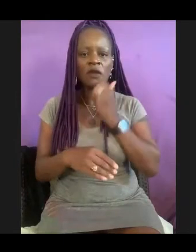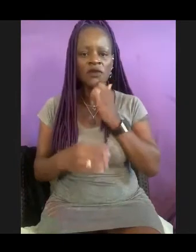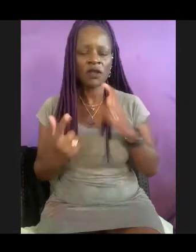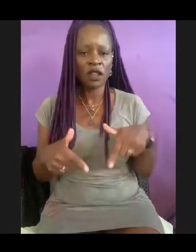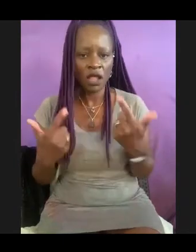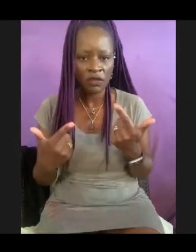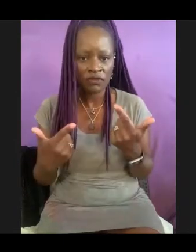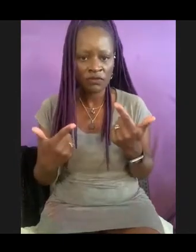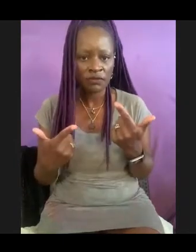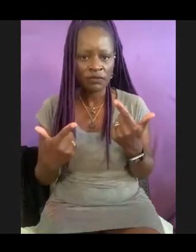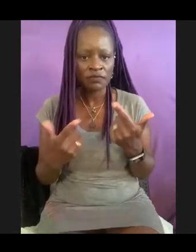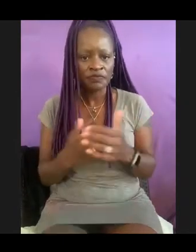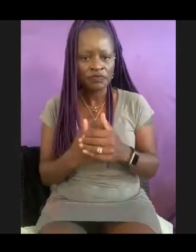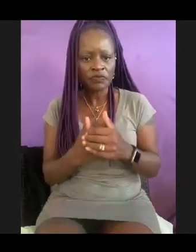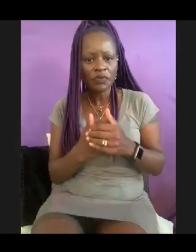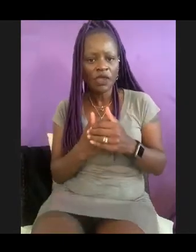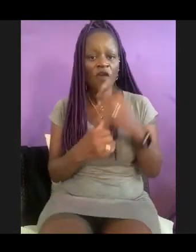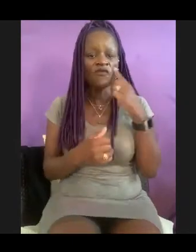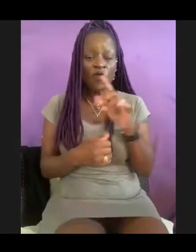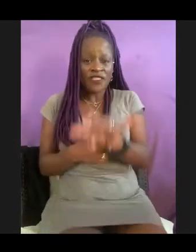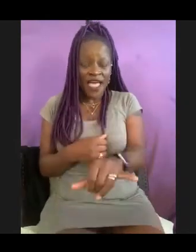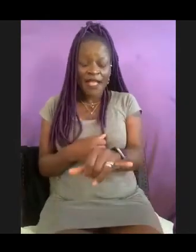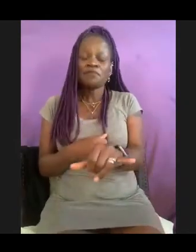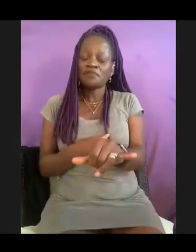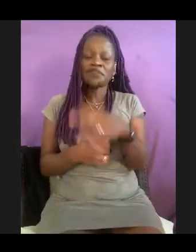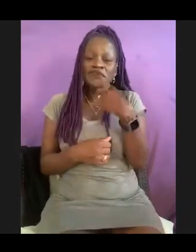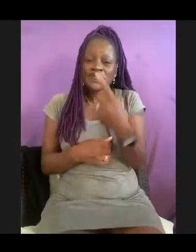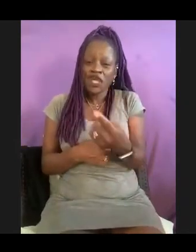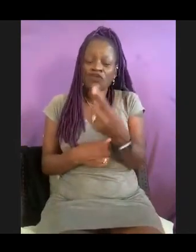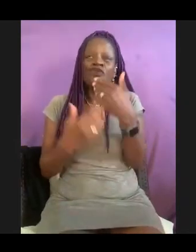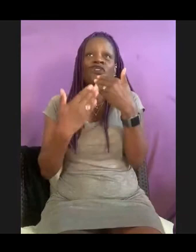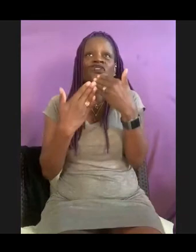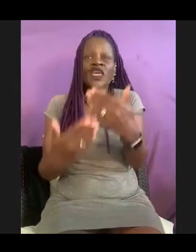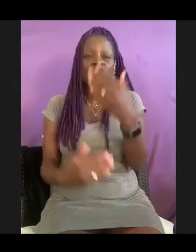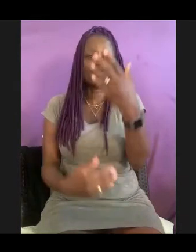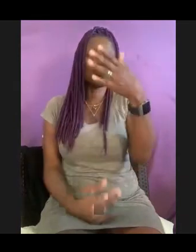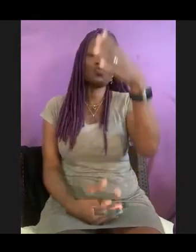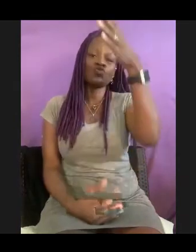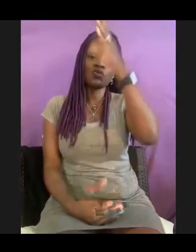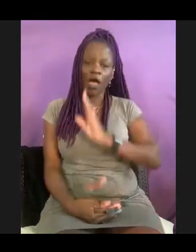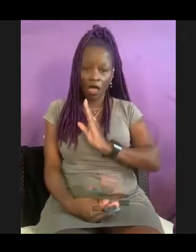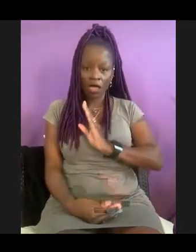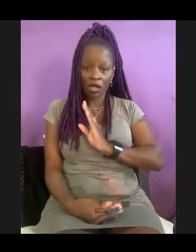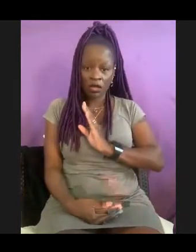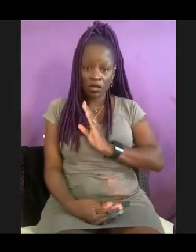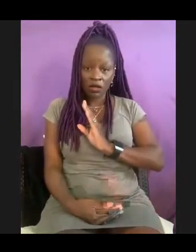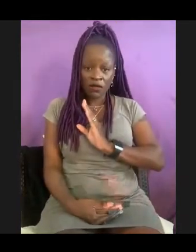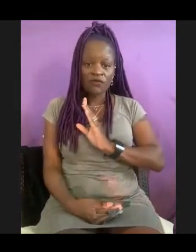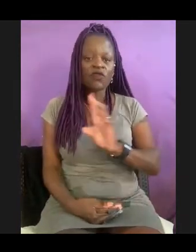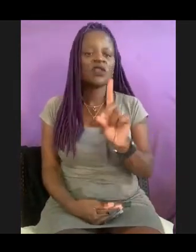say, thanks be to God for the countless disabled people and